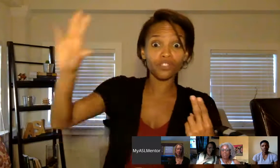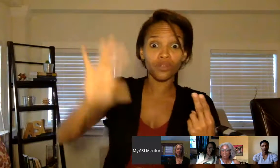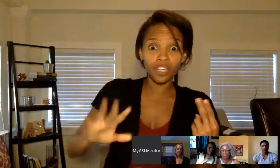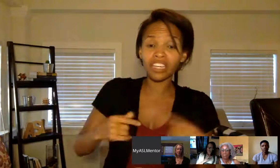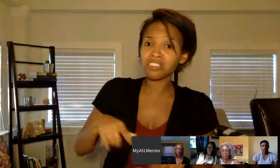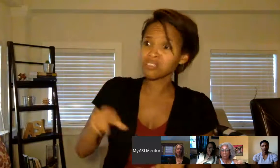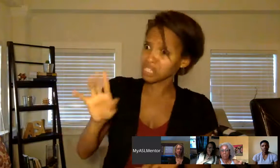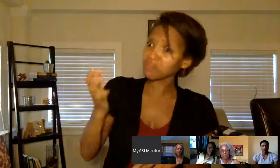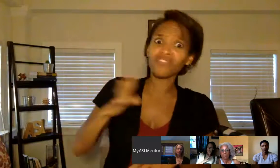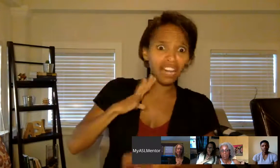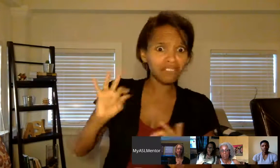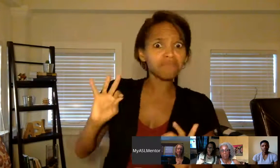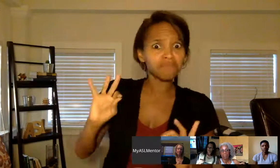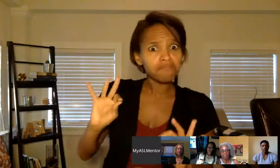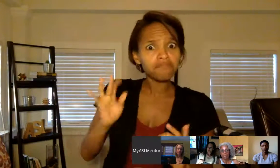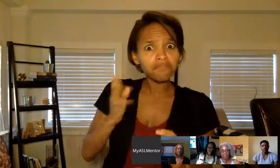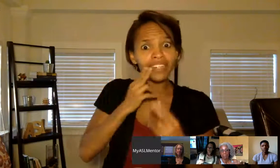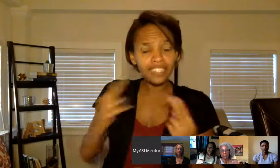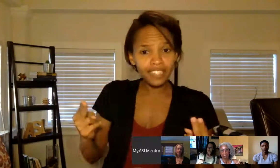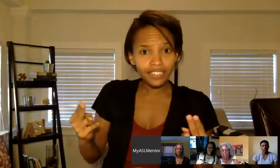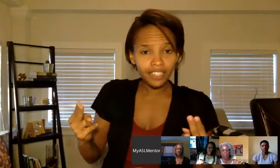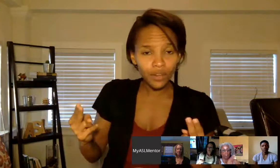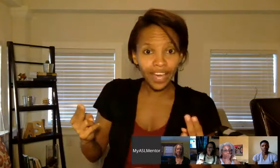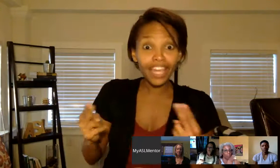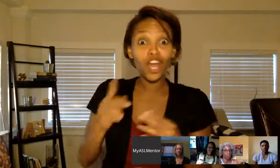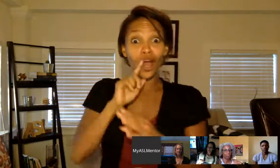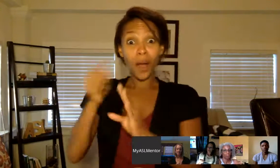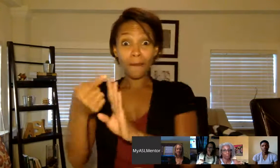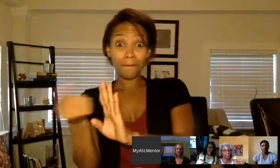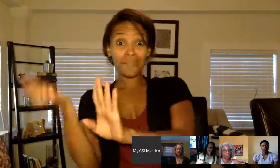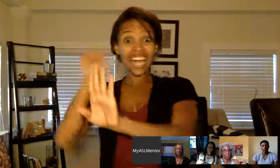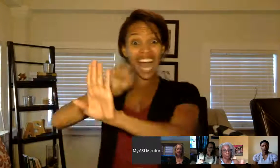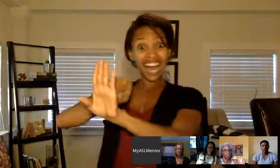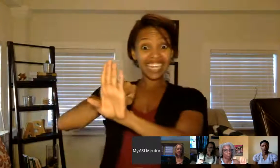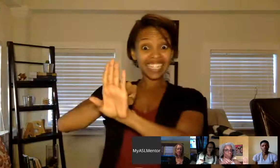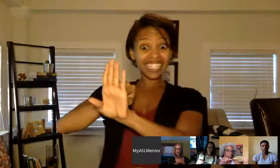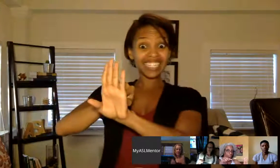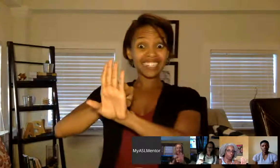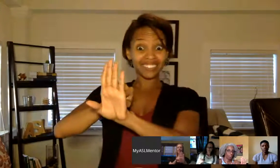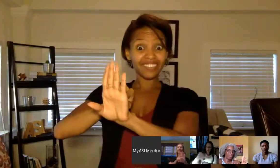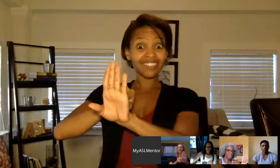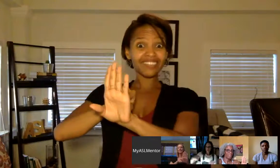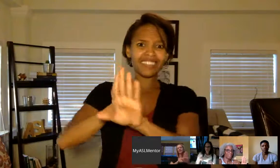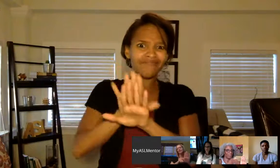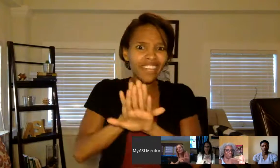outward persona is. Seems fine, innocent, okay? Behind,